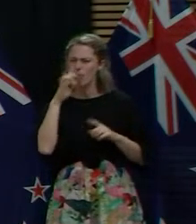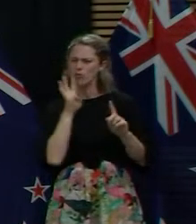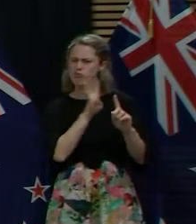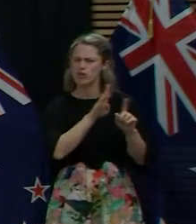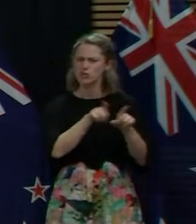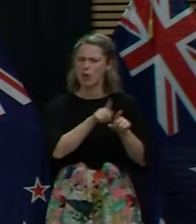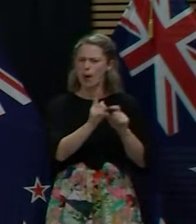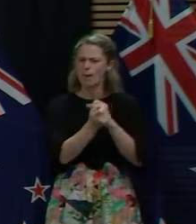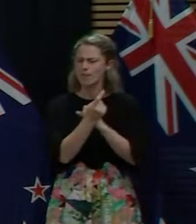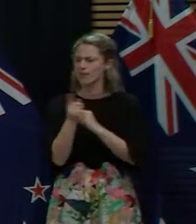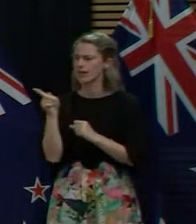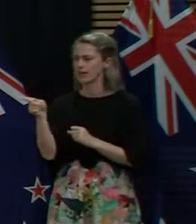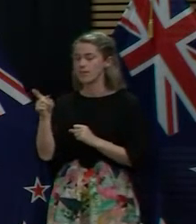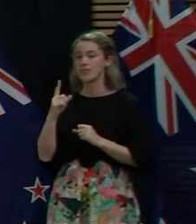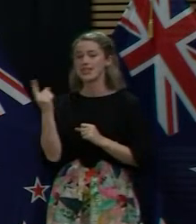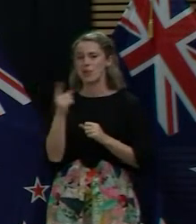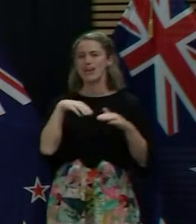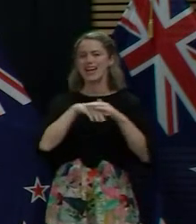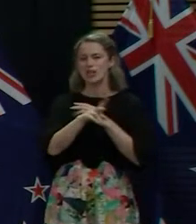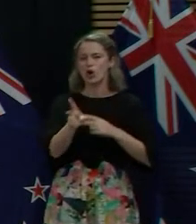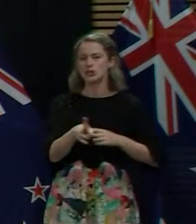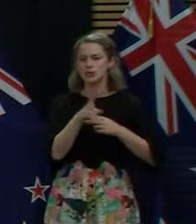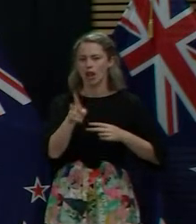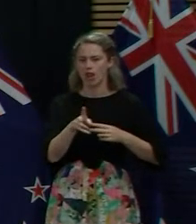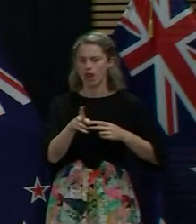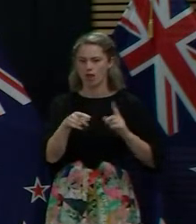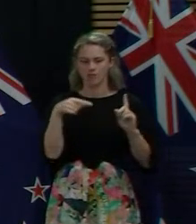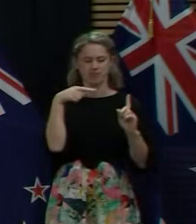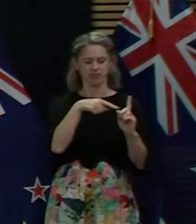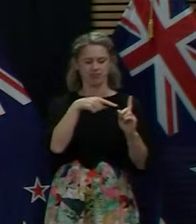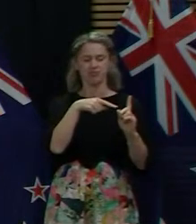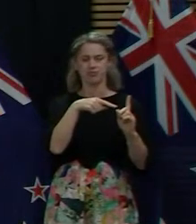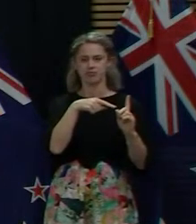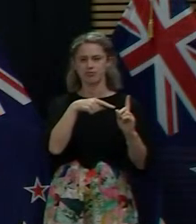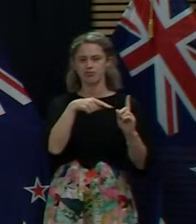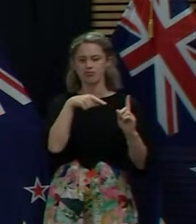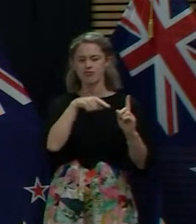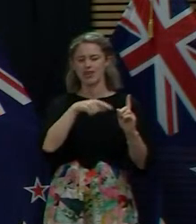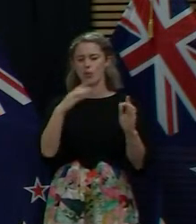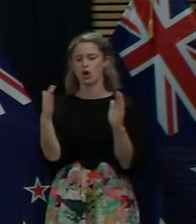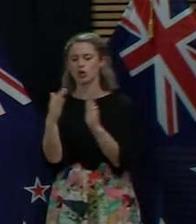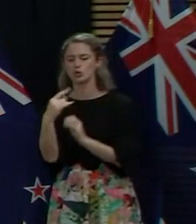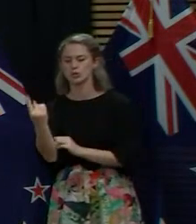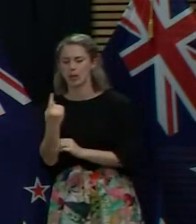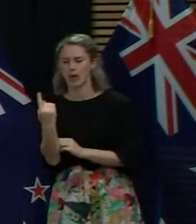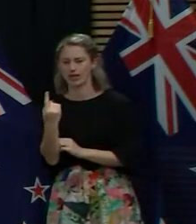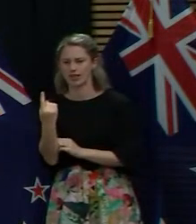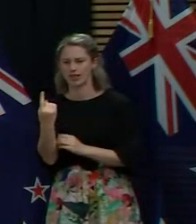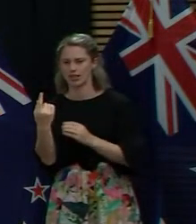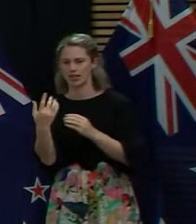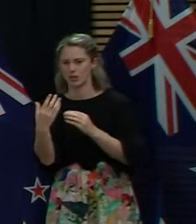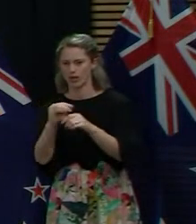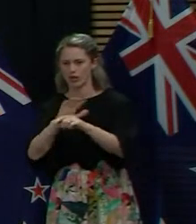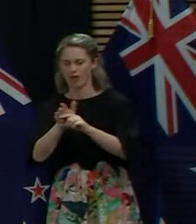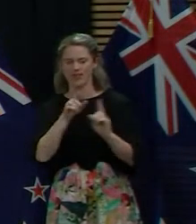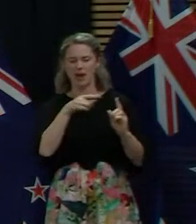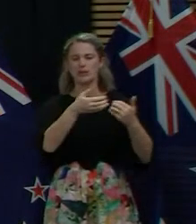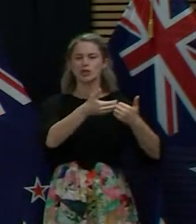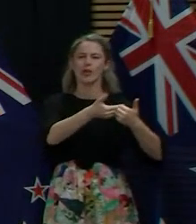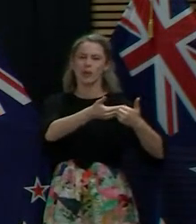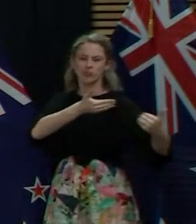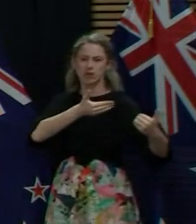happened? There was someone who was in the hospital who was a contact of a case and been treated as such and monitored as such